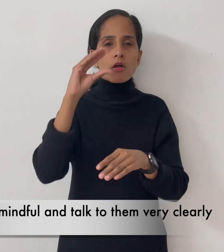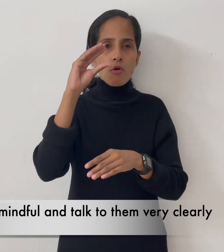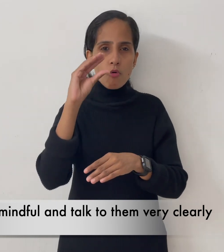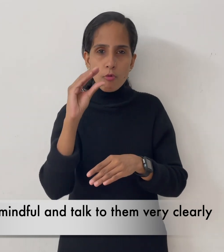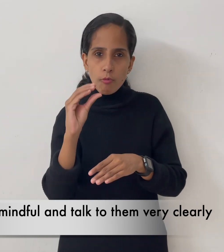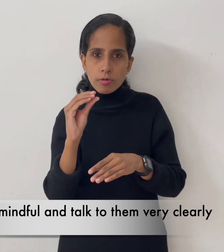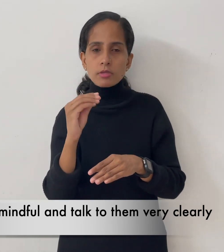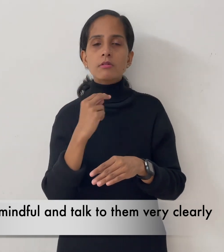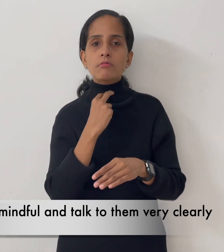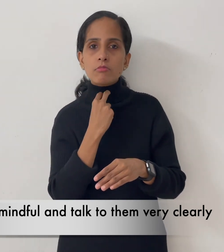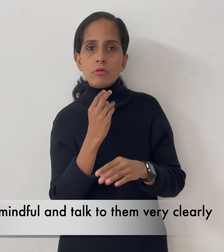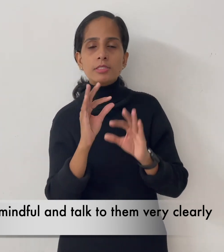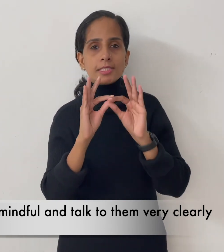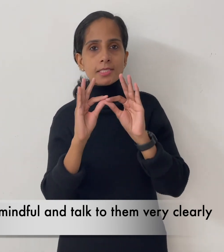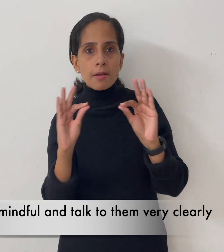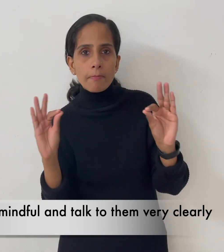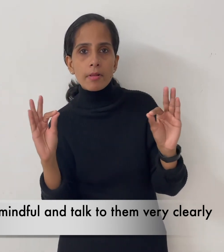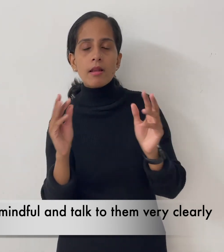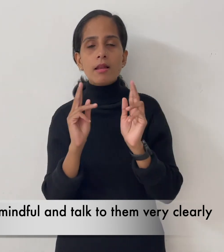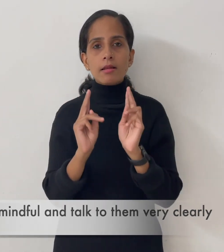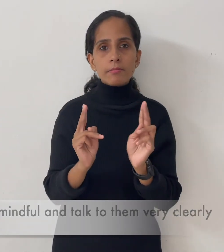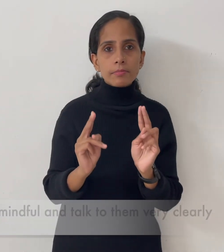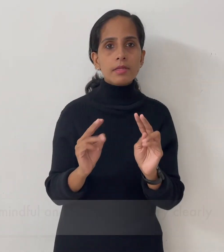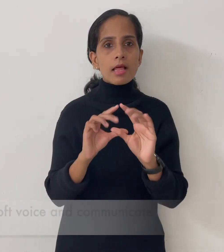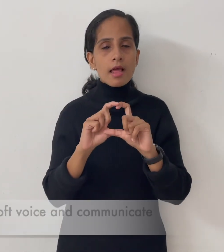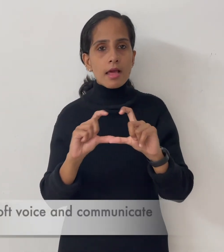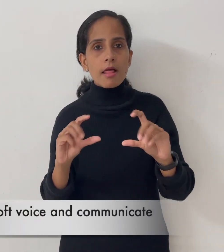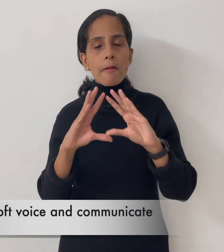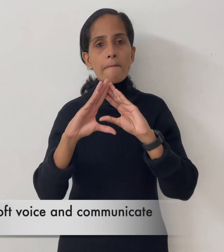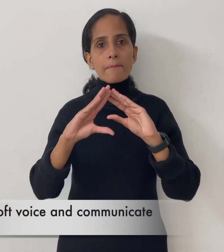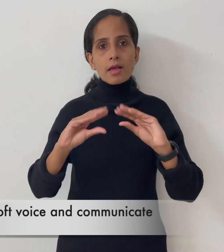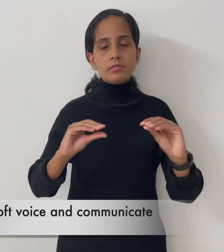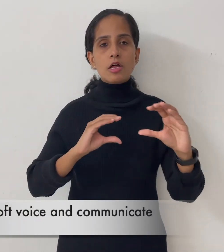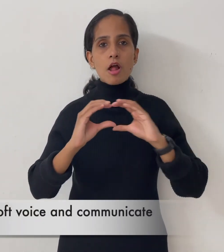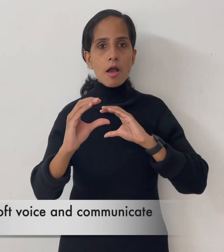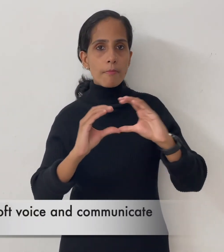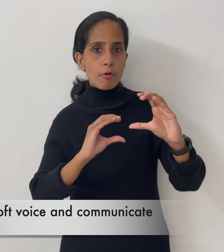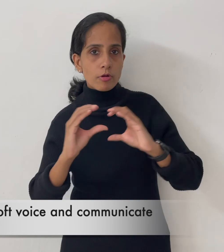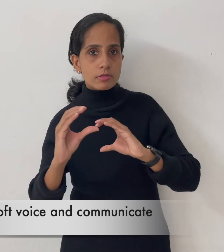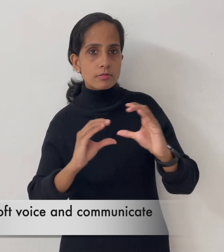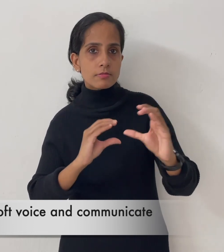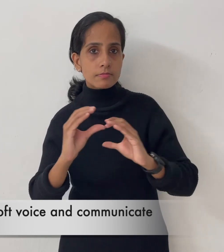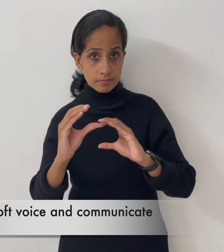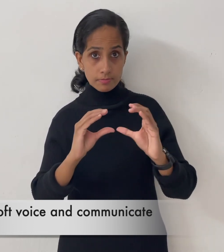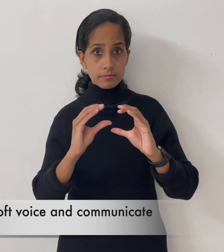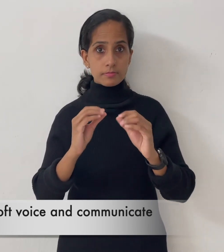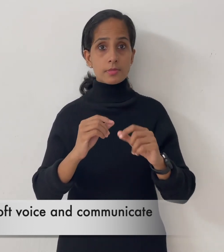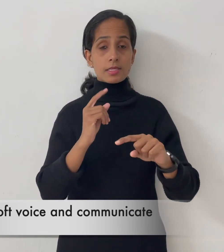talk to them very clearly and in a soft voice and communicate.